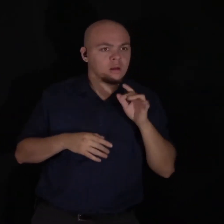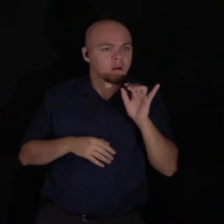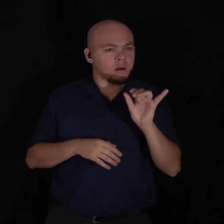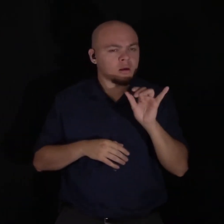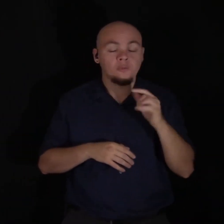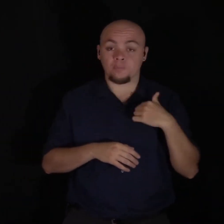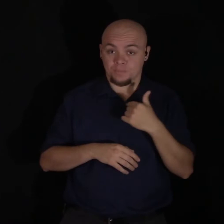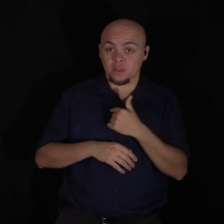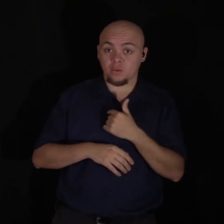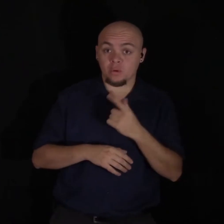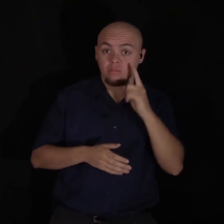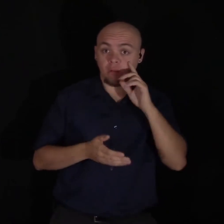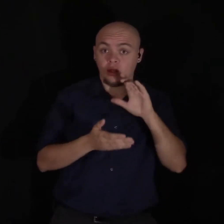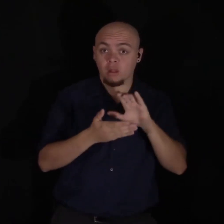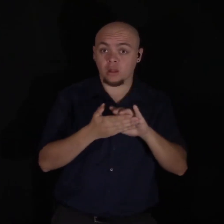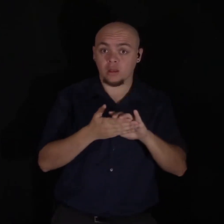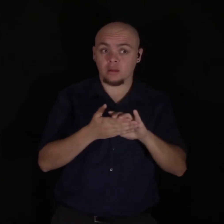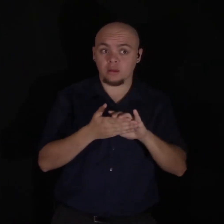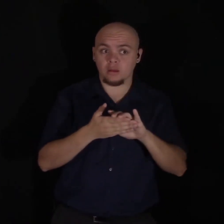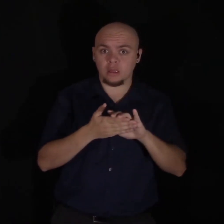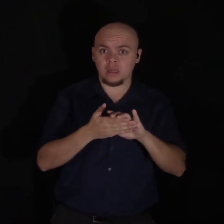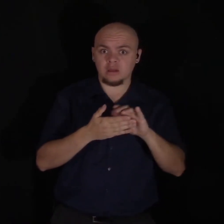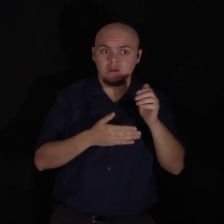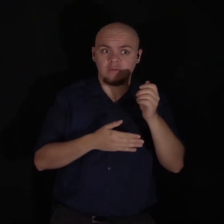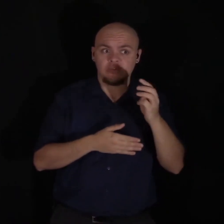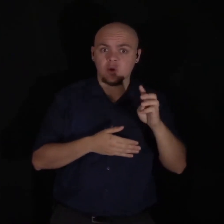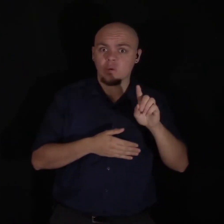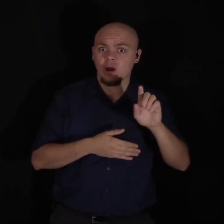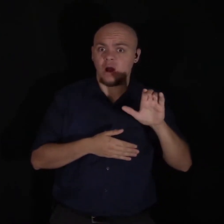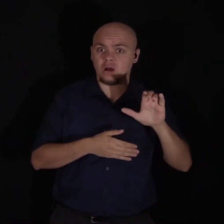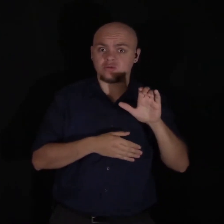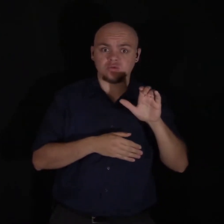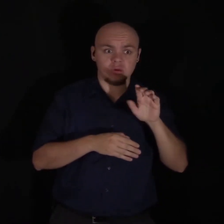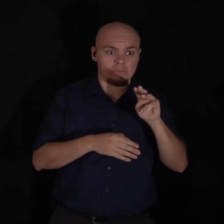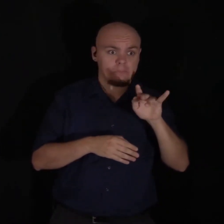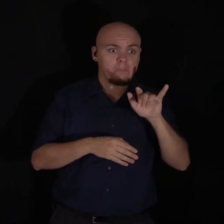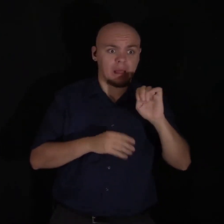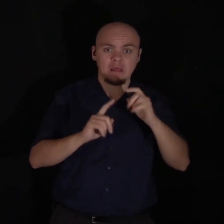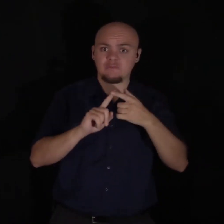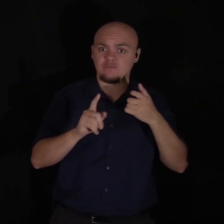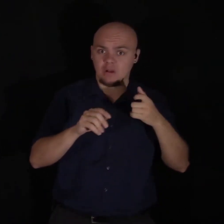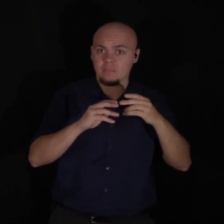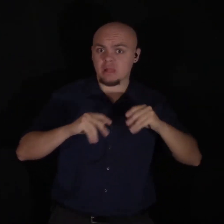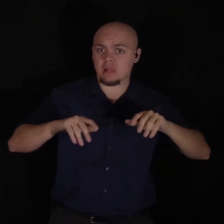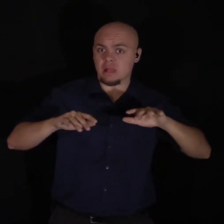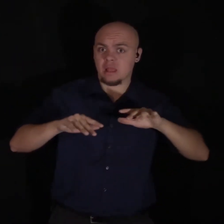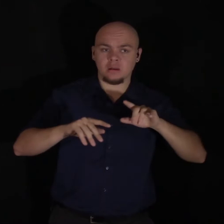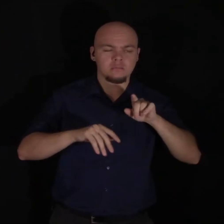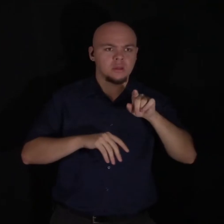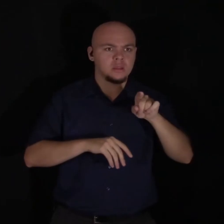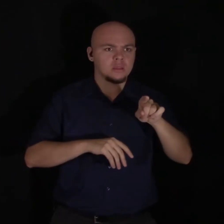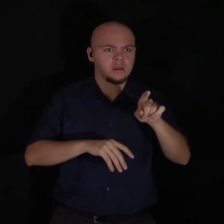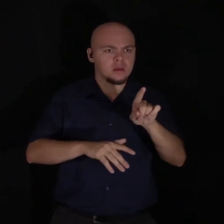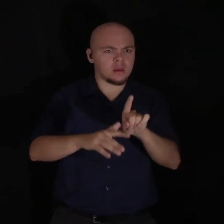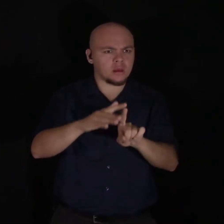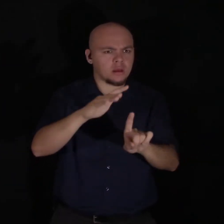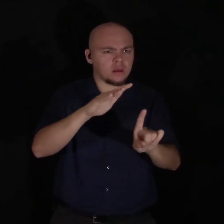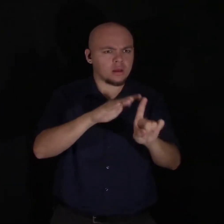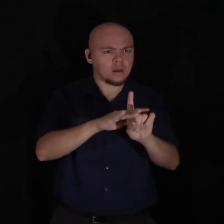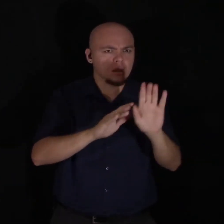we believed, many hundred miles from any land, but this apparition seemed to denote